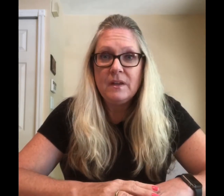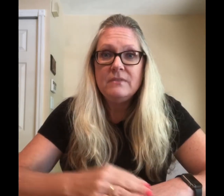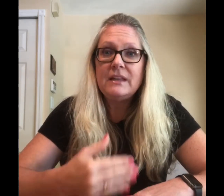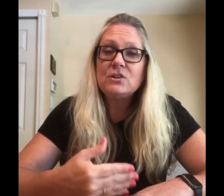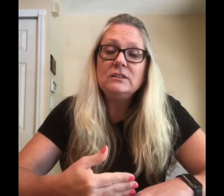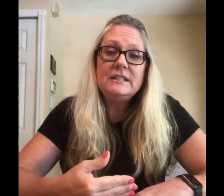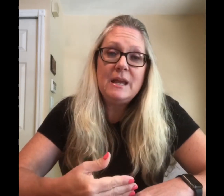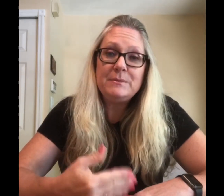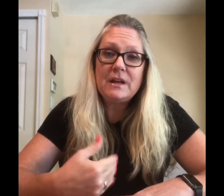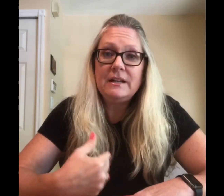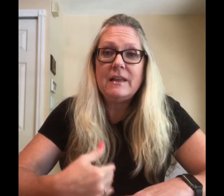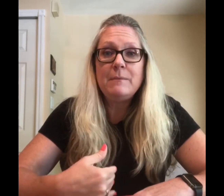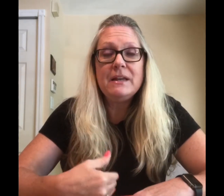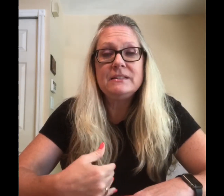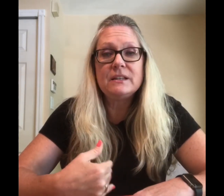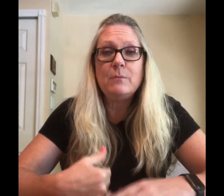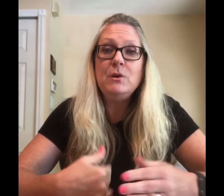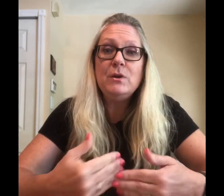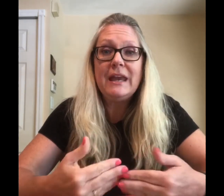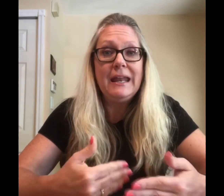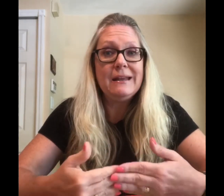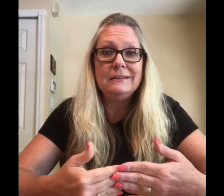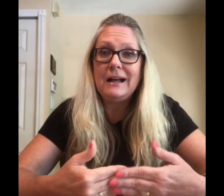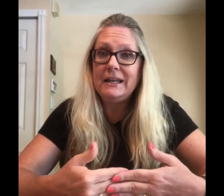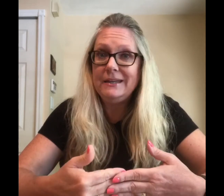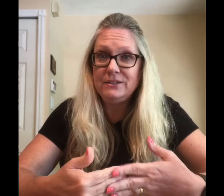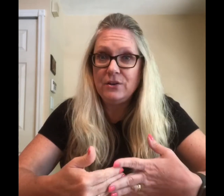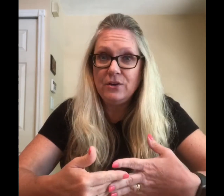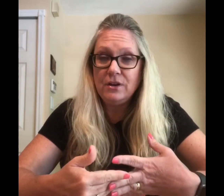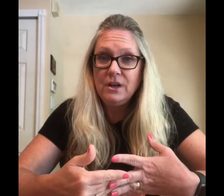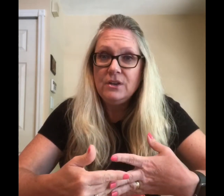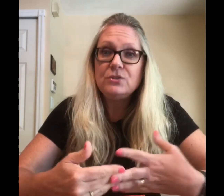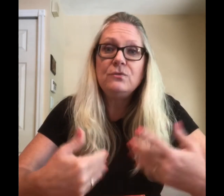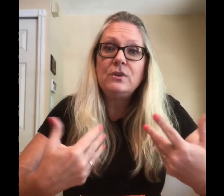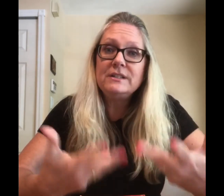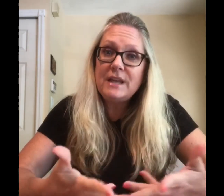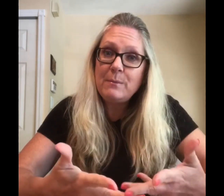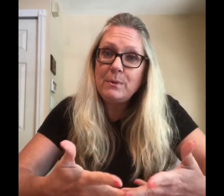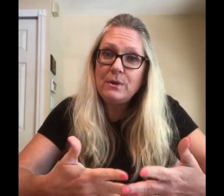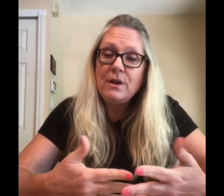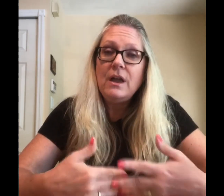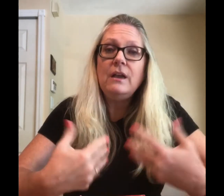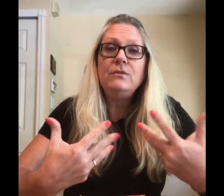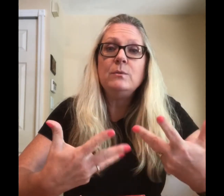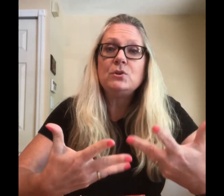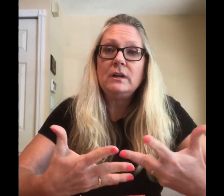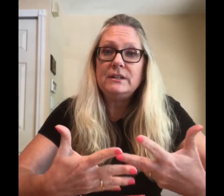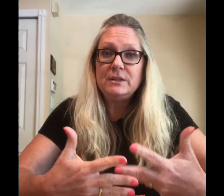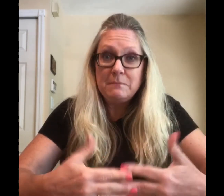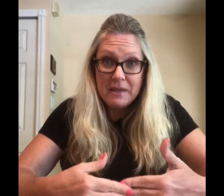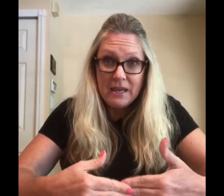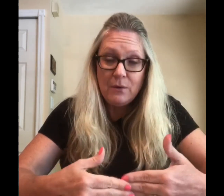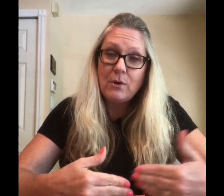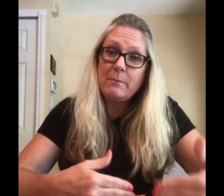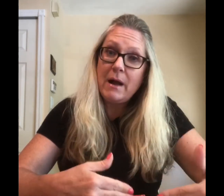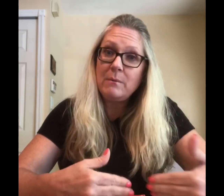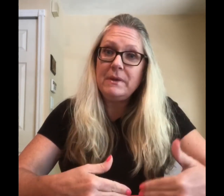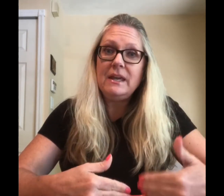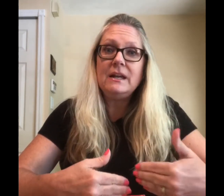That's called a name sign, and that makes communicating a lot easier. So for example, if you were talking to me or about me, instead